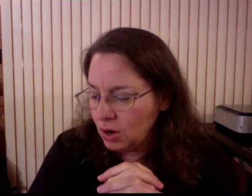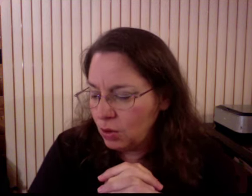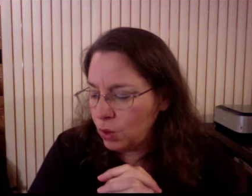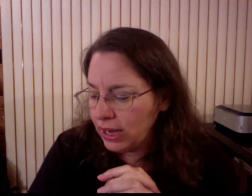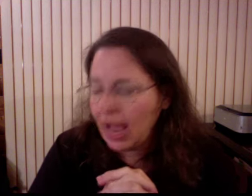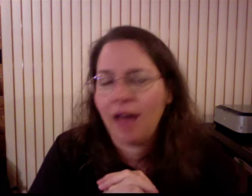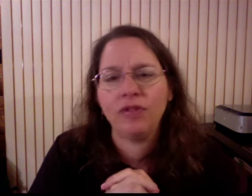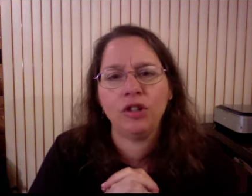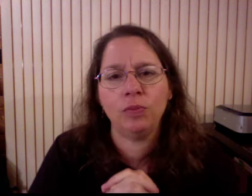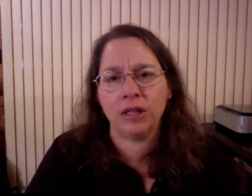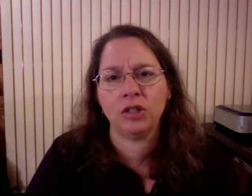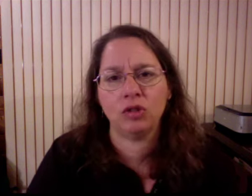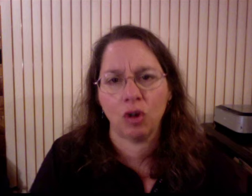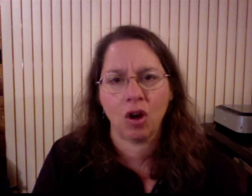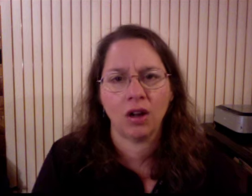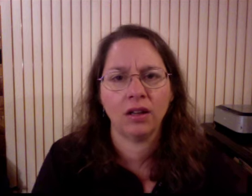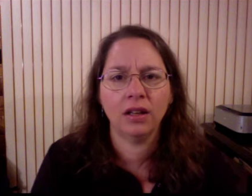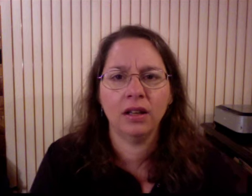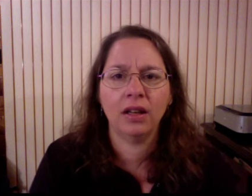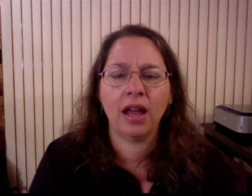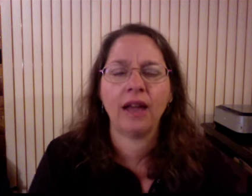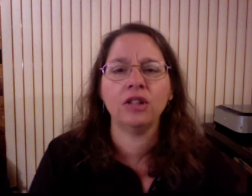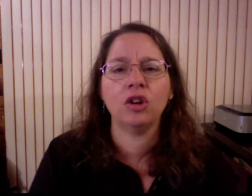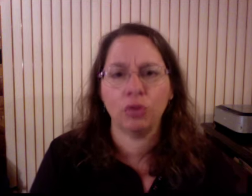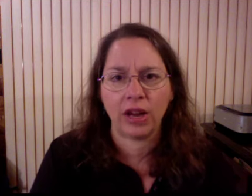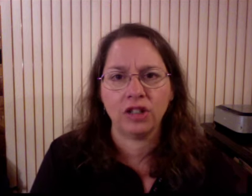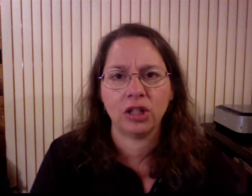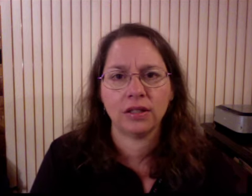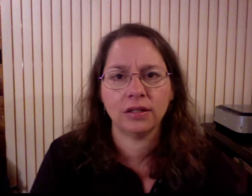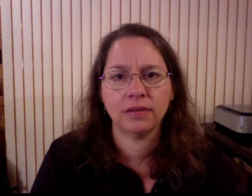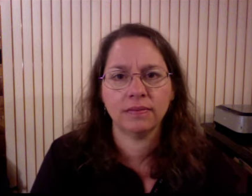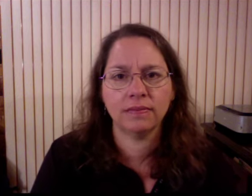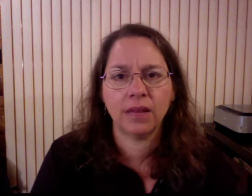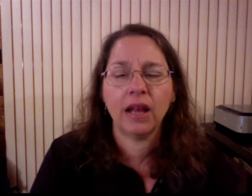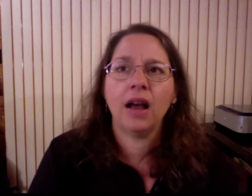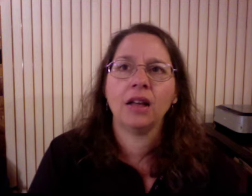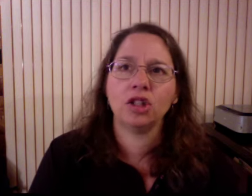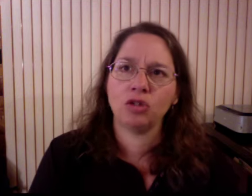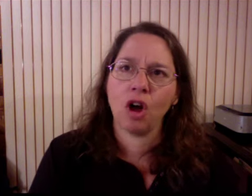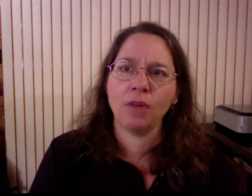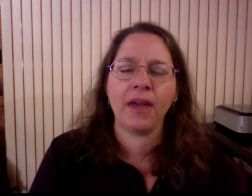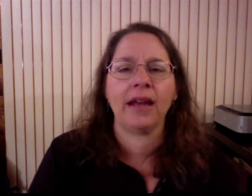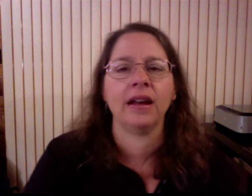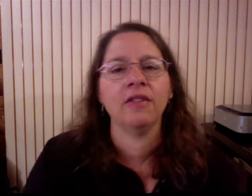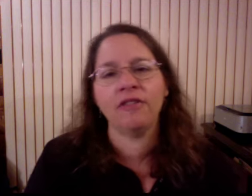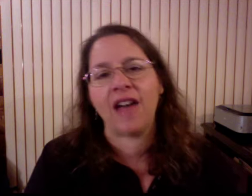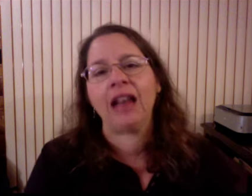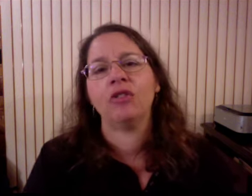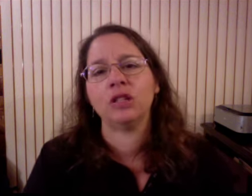We have to be strong and courageous. A strong man, a valorous